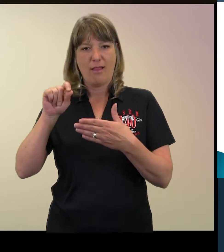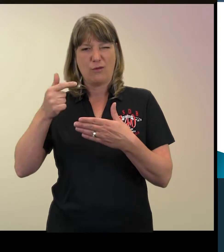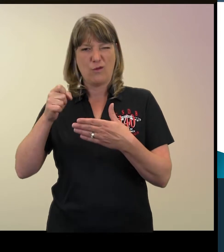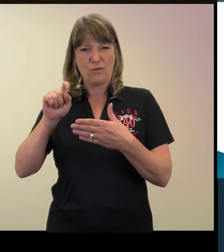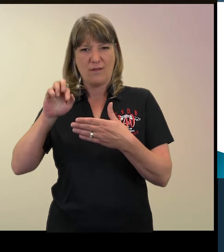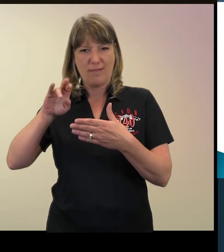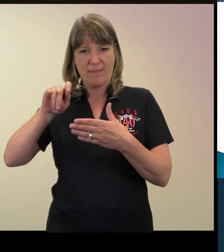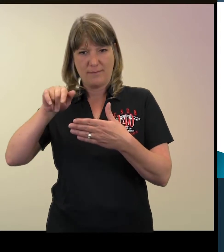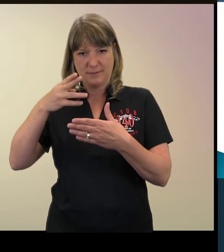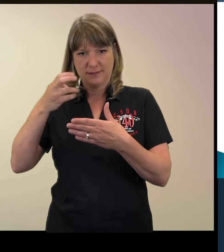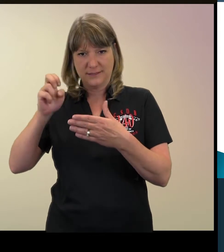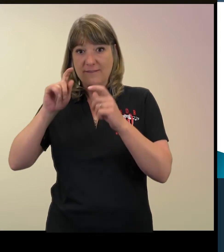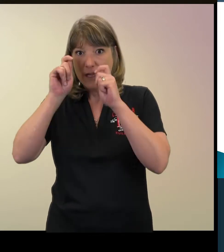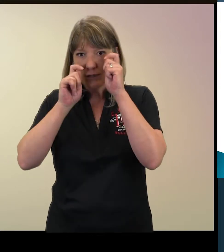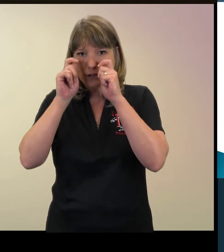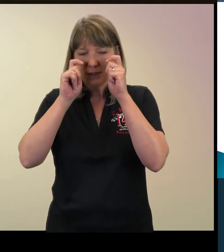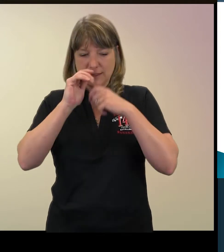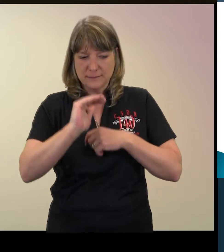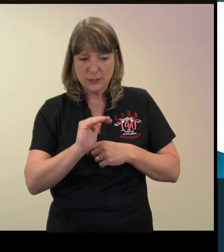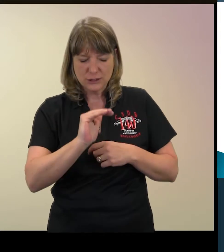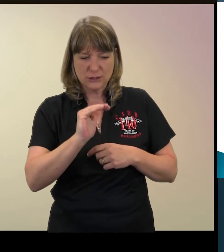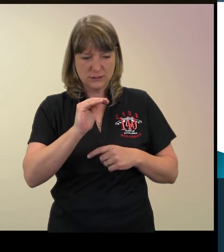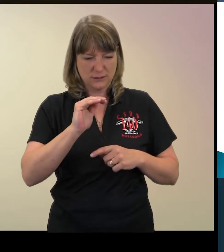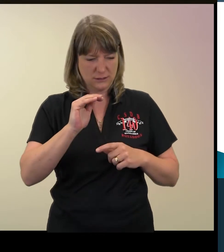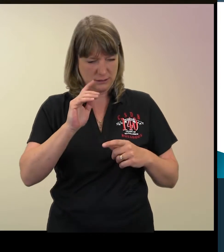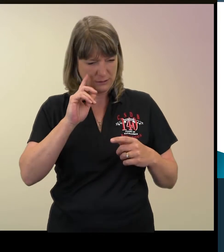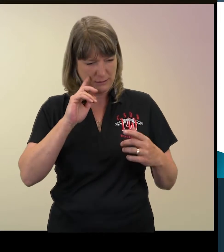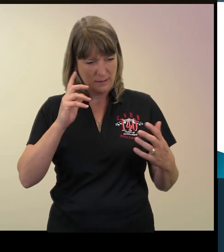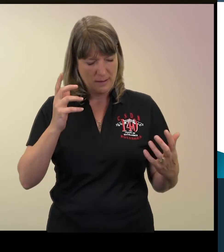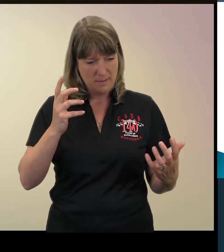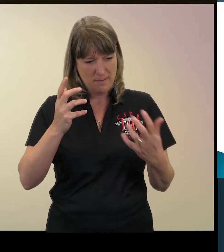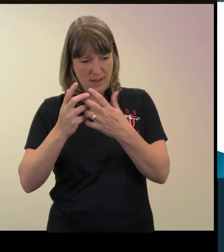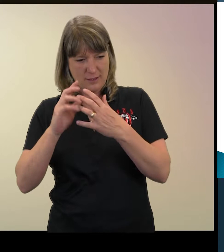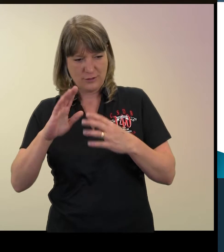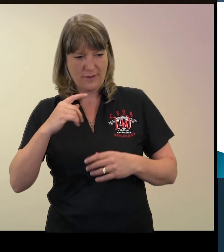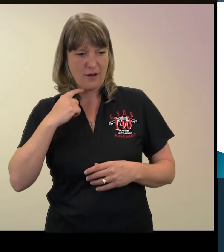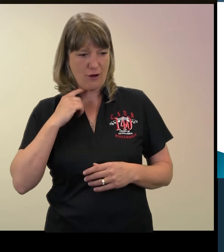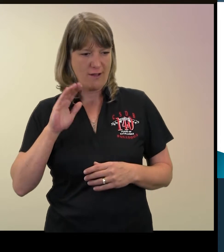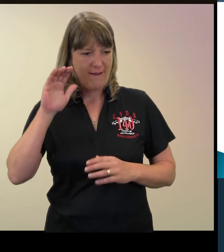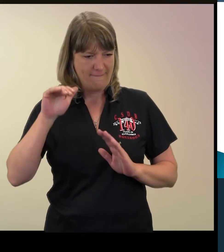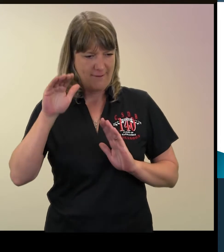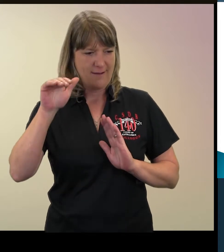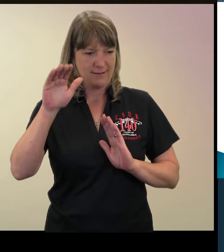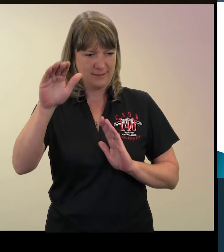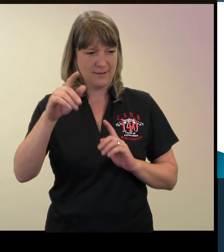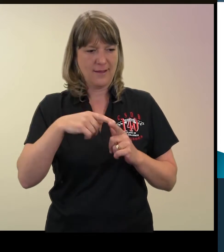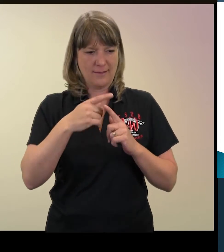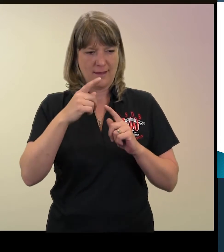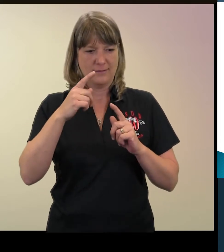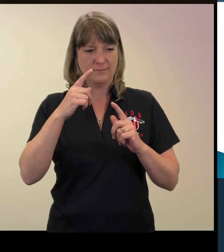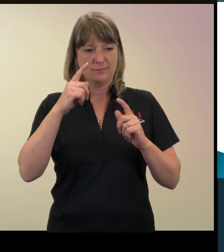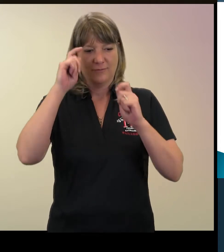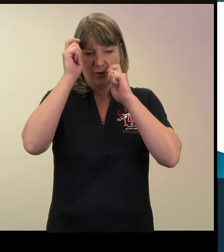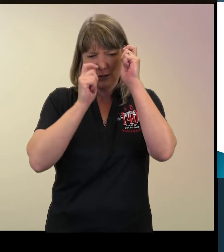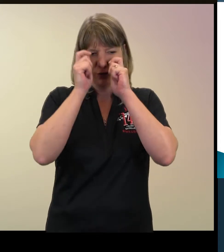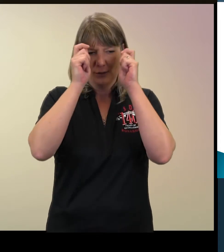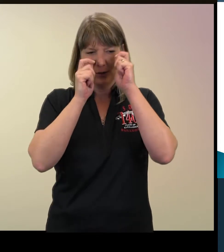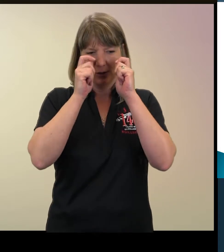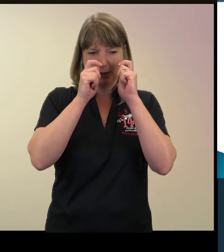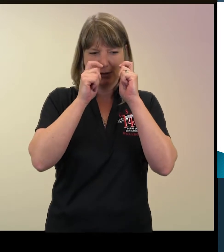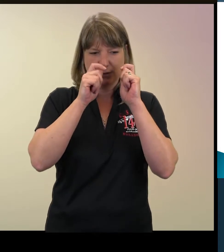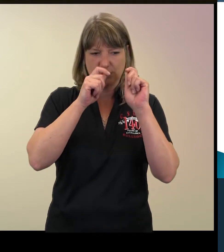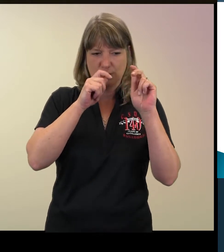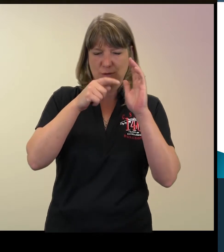child is using facial expressions that are varied, that match with their affect, and that they direct